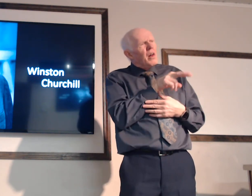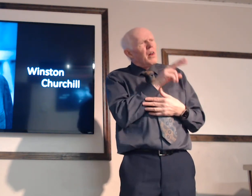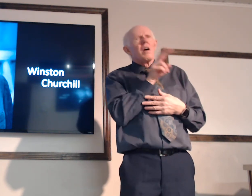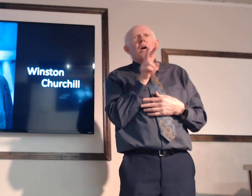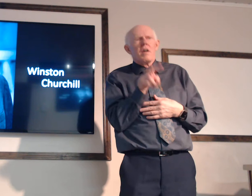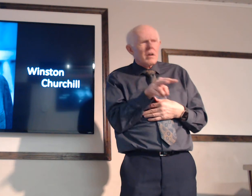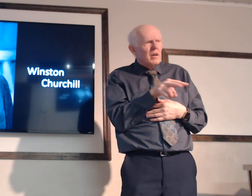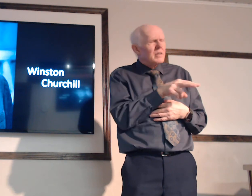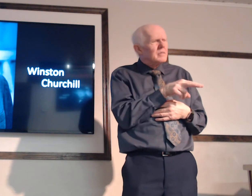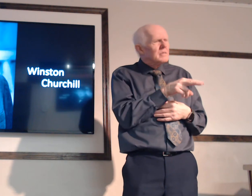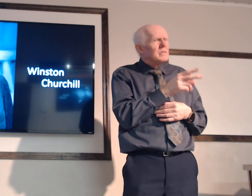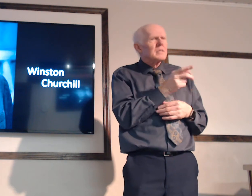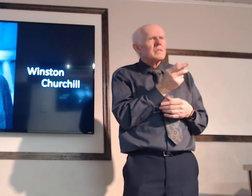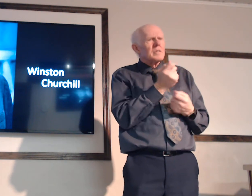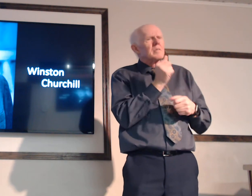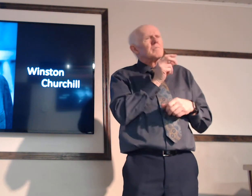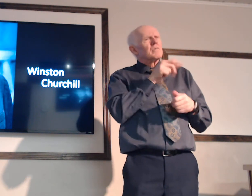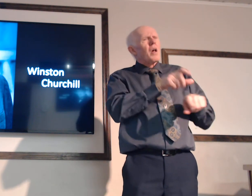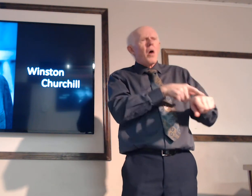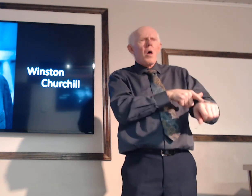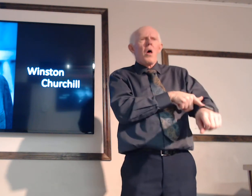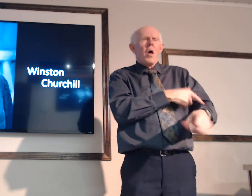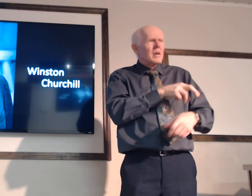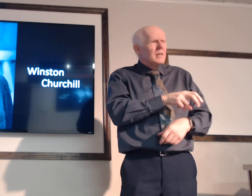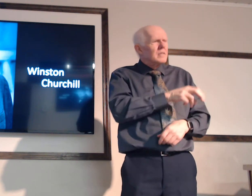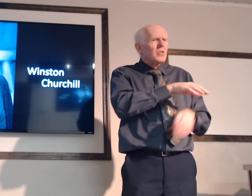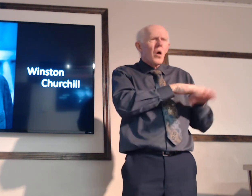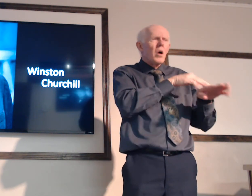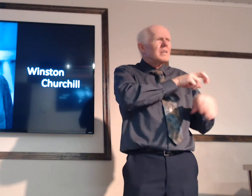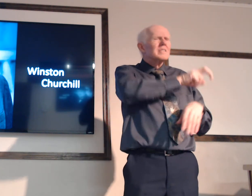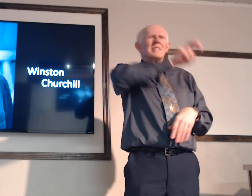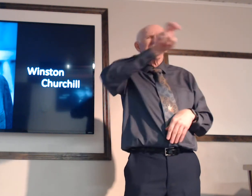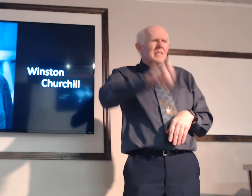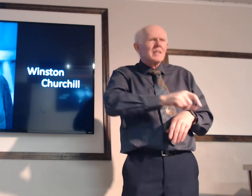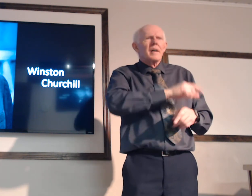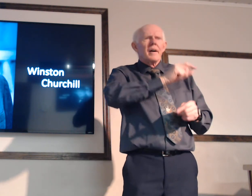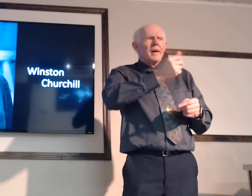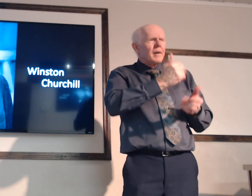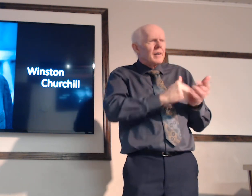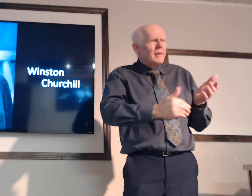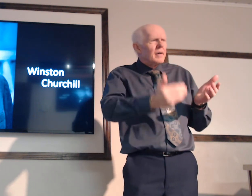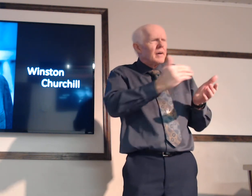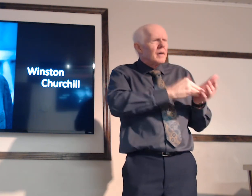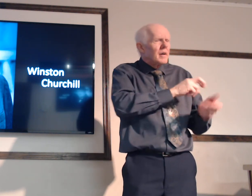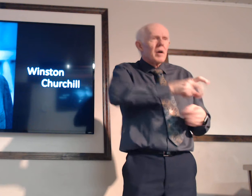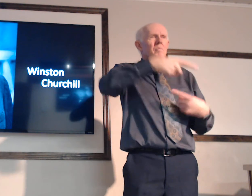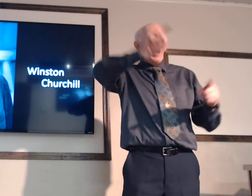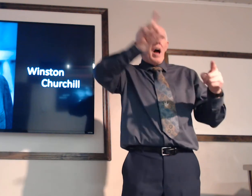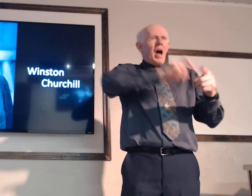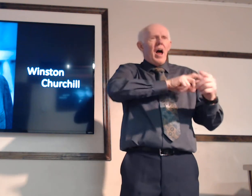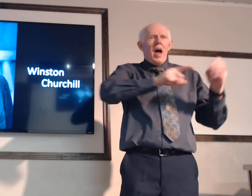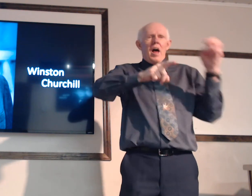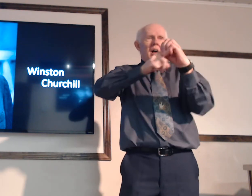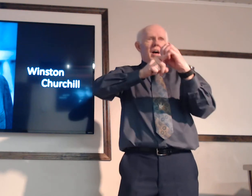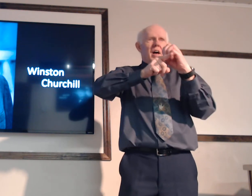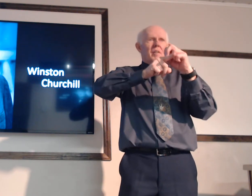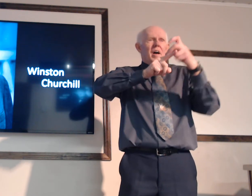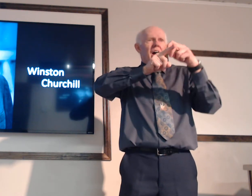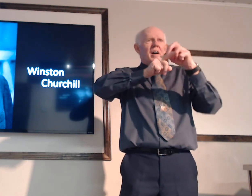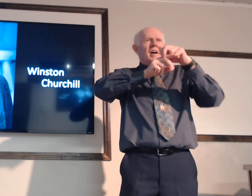And it continued to do this for a long time. The spider would jump and crawl again and again. Finally,